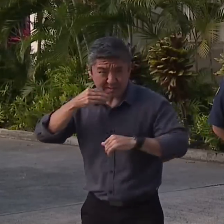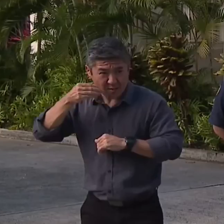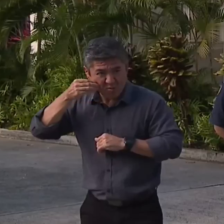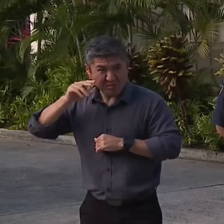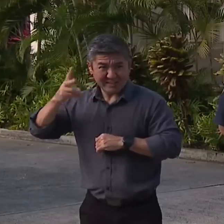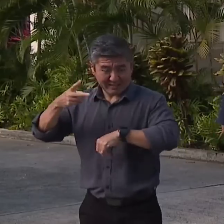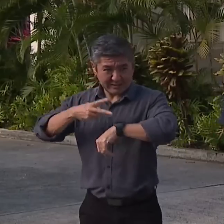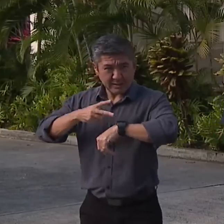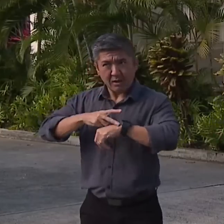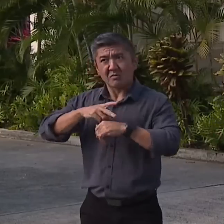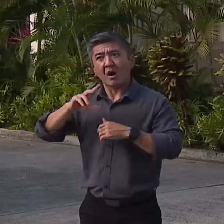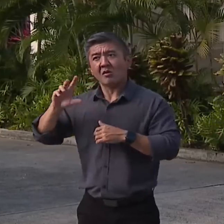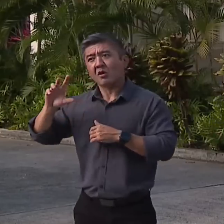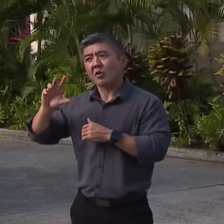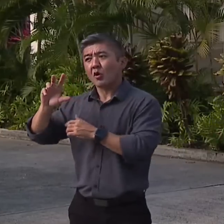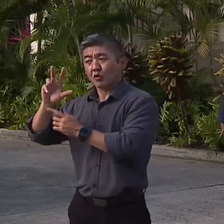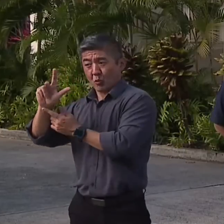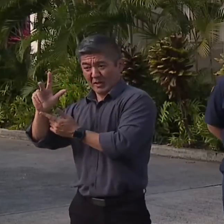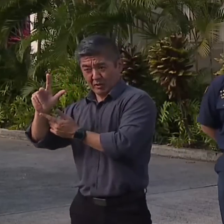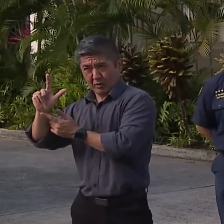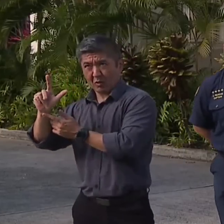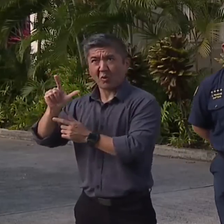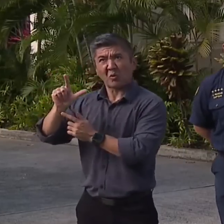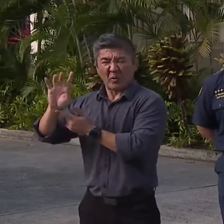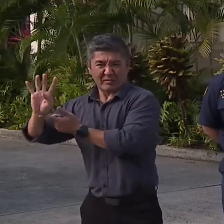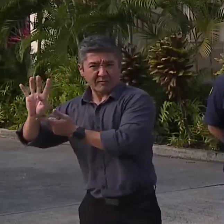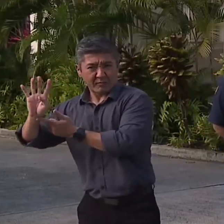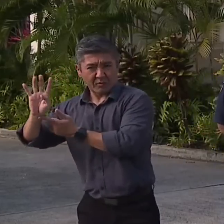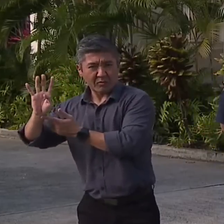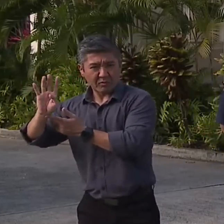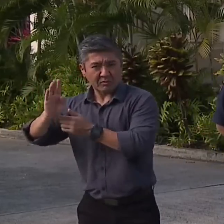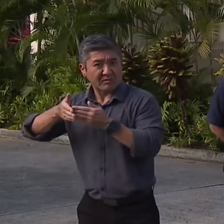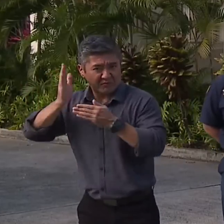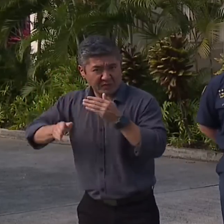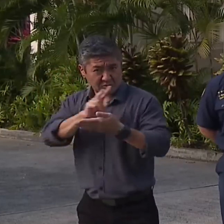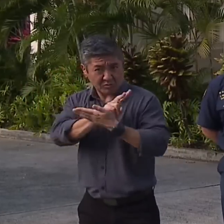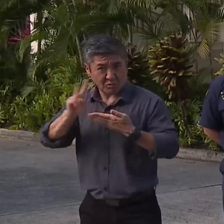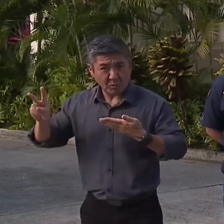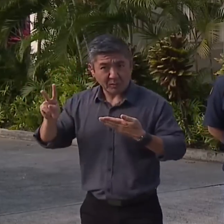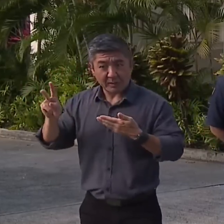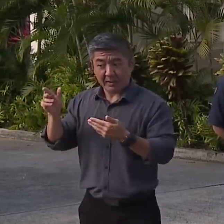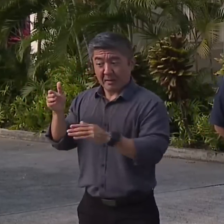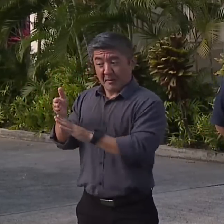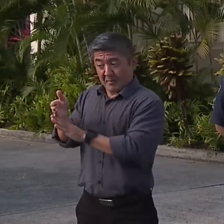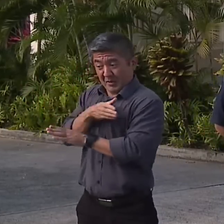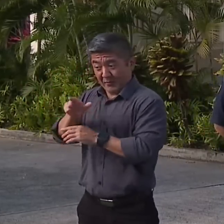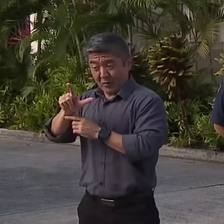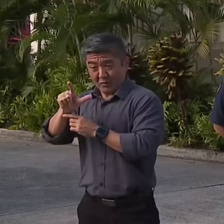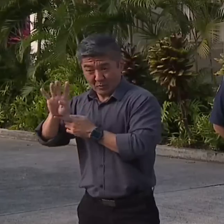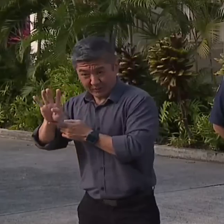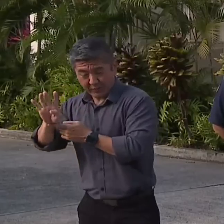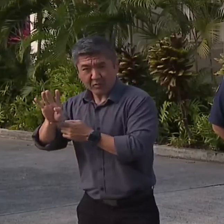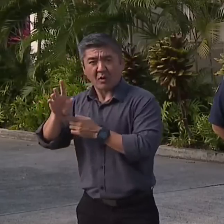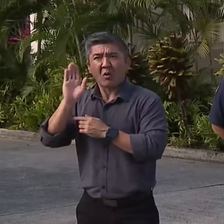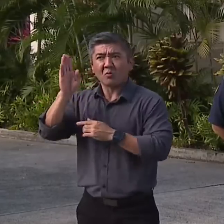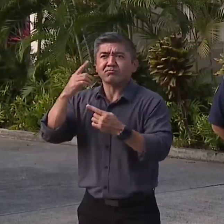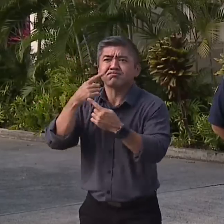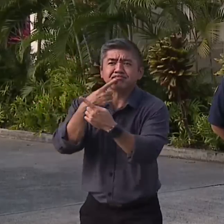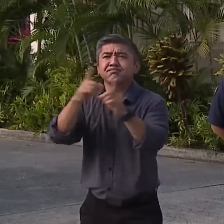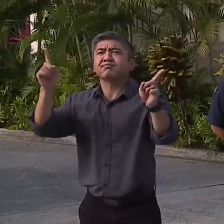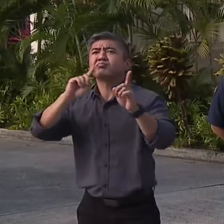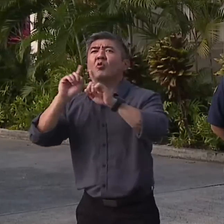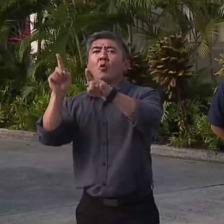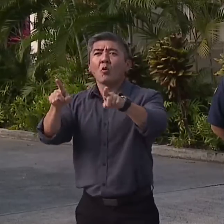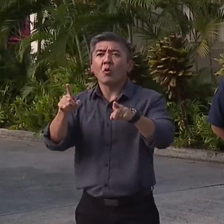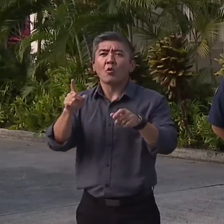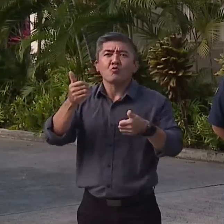23rd, on the 24th. Well, before then, we're hoping by the end of this week, we'll be announcing a new order that will open up things, and retail